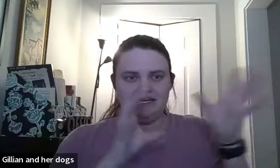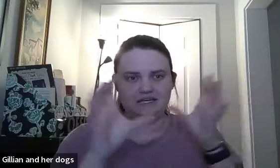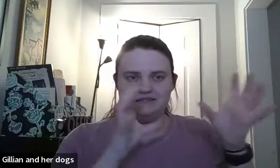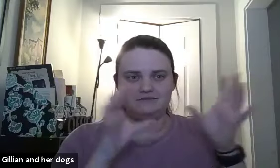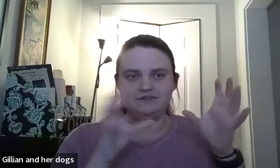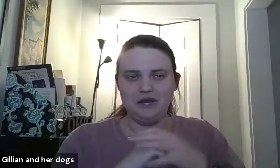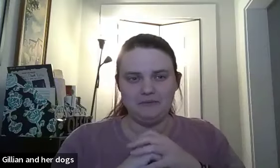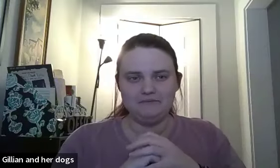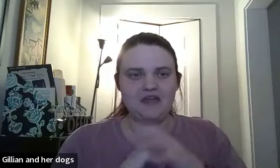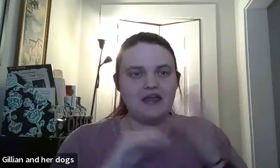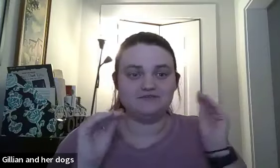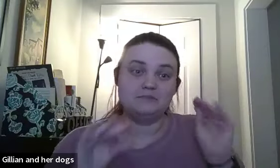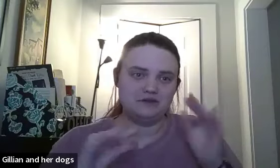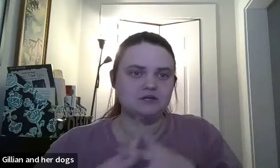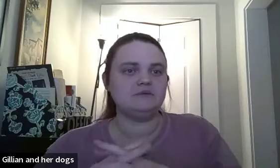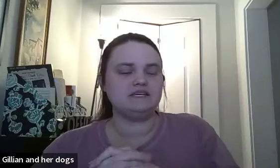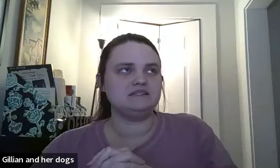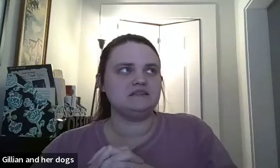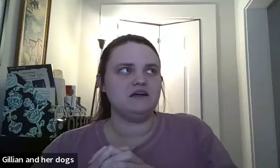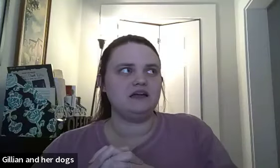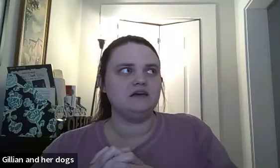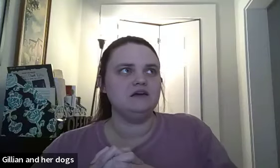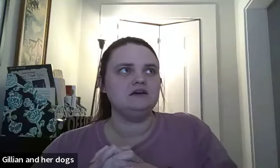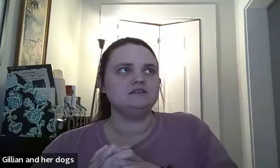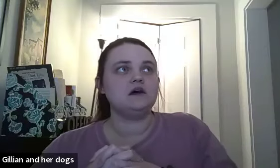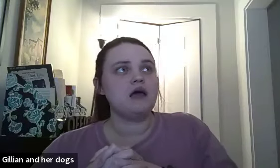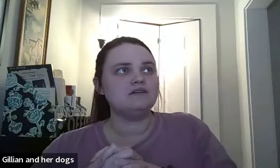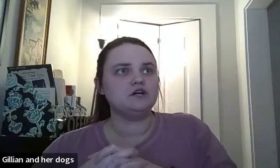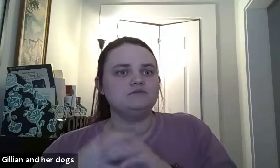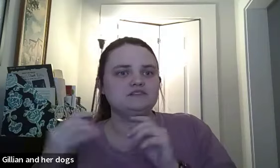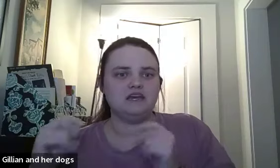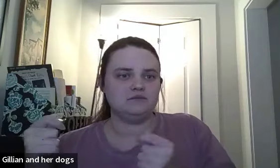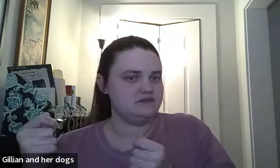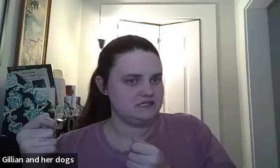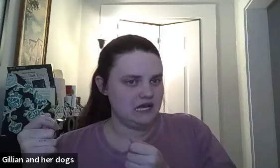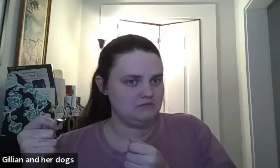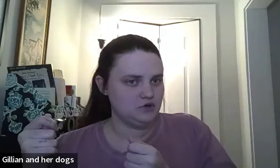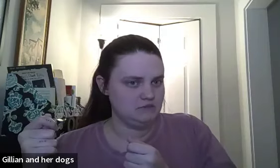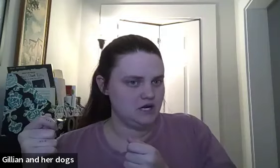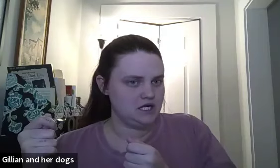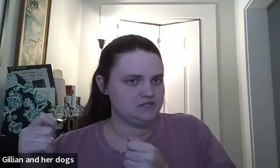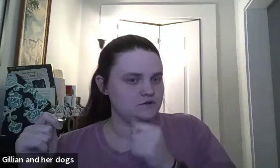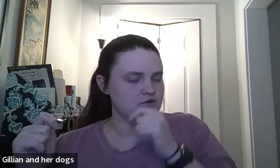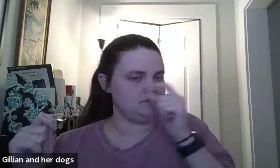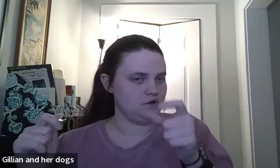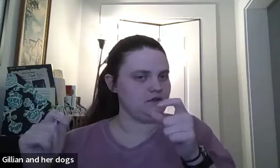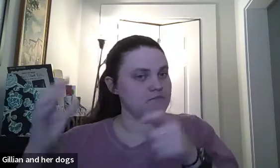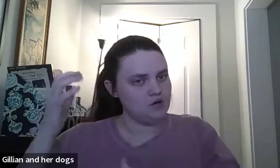like, it's, not as familiar. But basically, like, some adverbs, they can be the same pretty much for the verb. Like